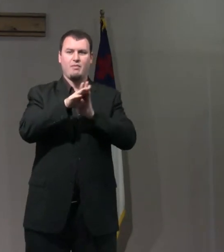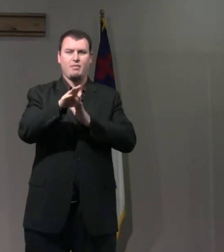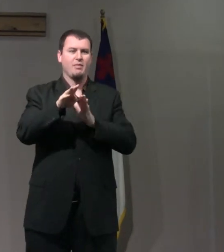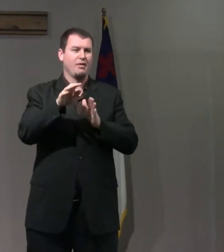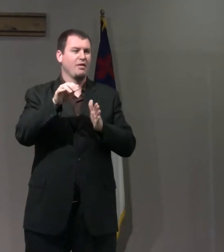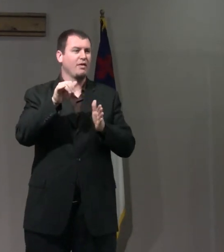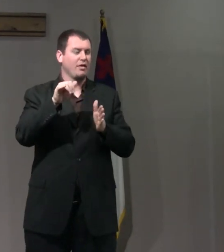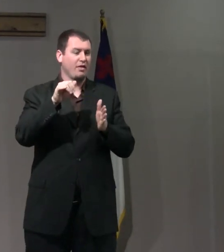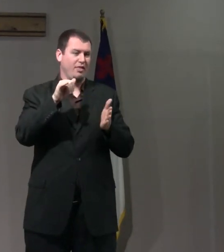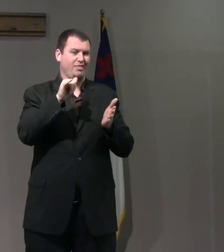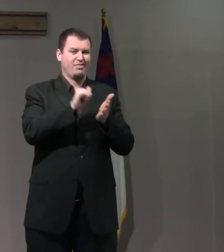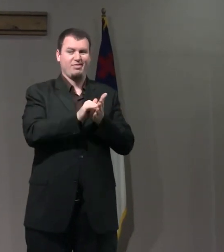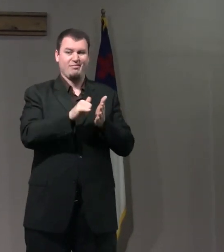to develop